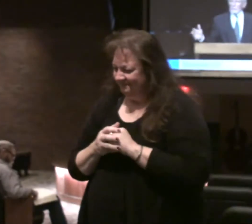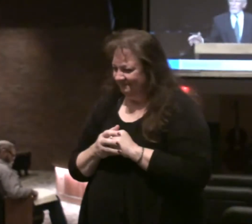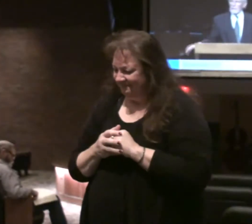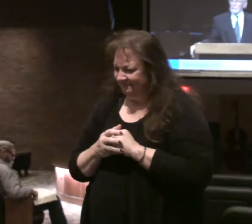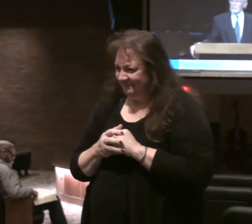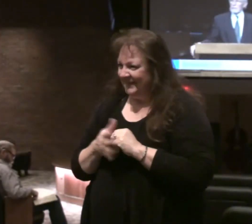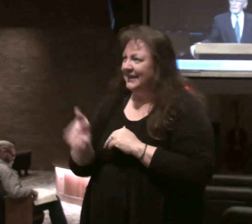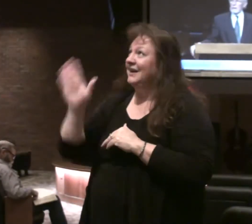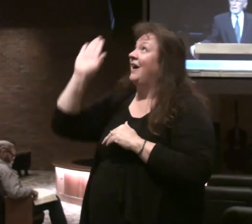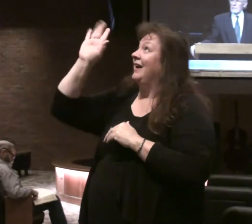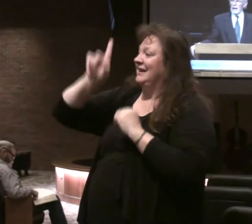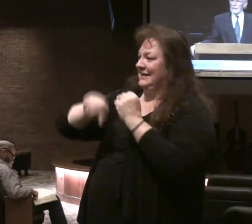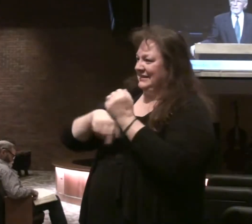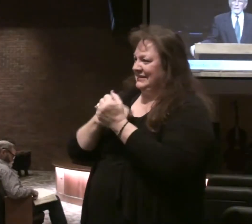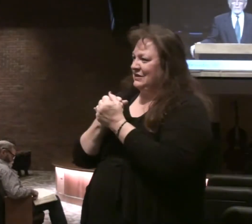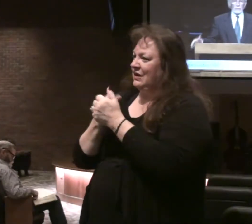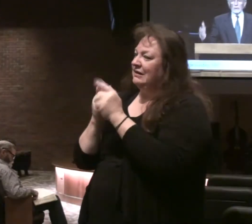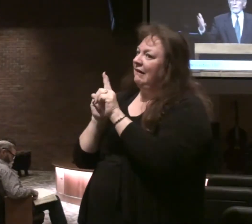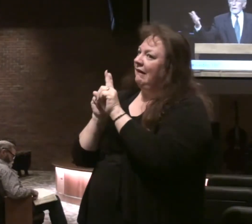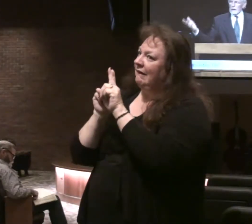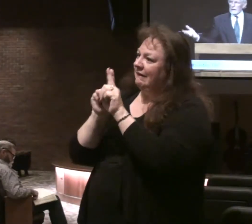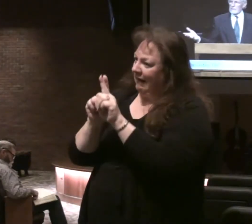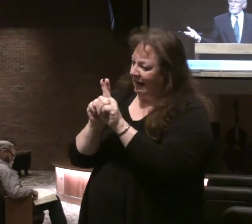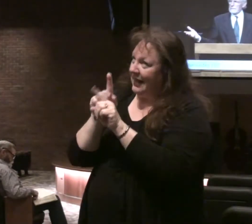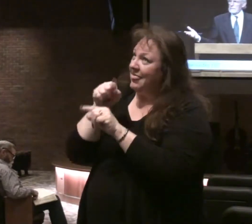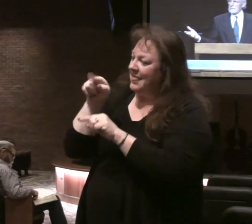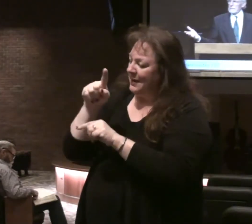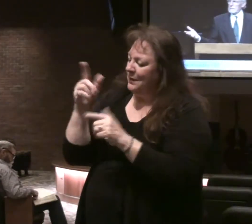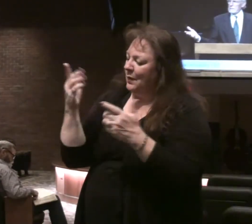God in grace has guided them to here we are.